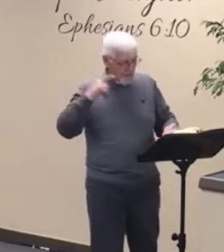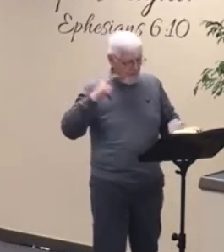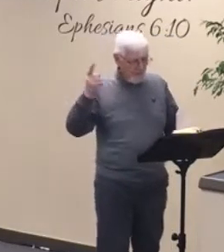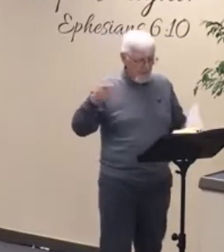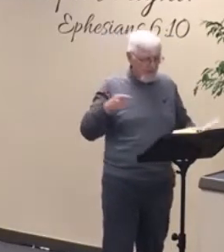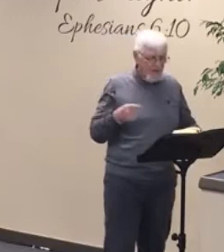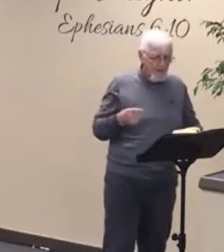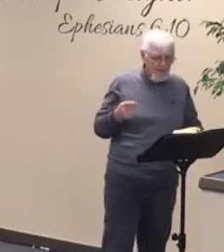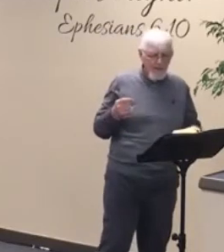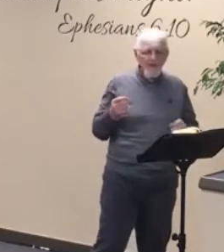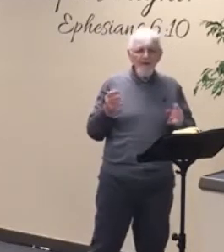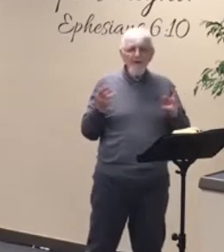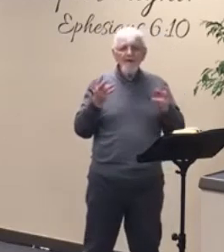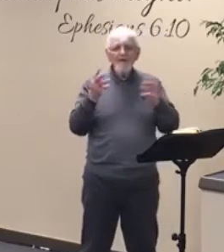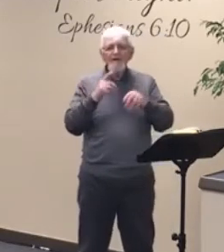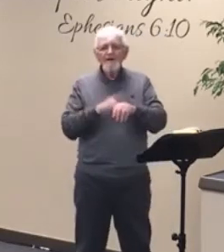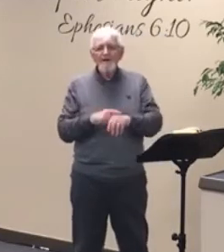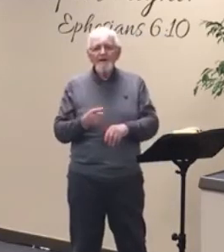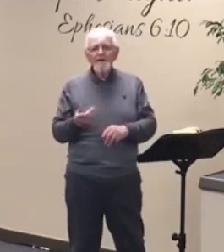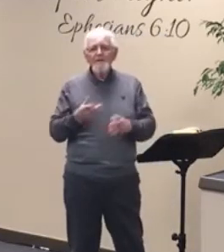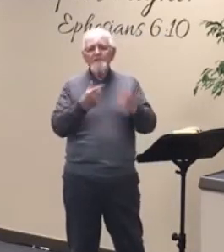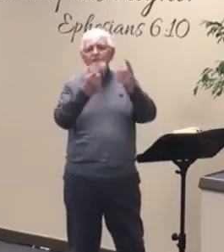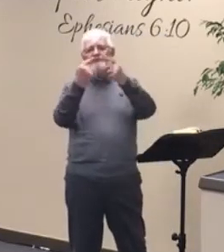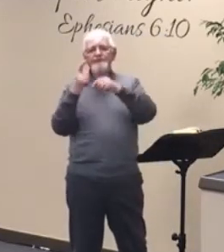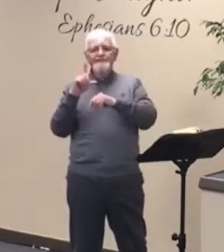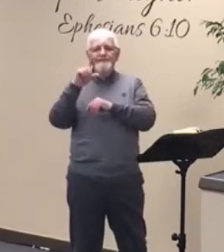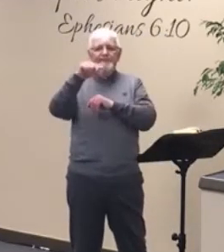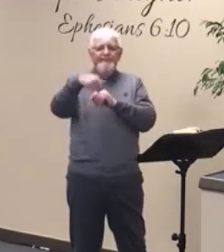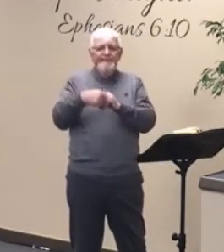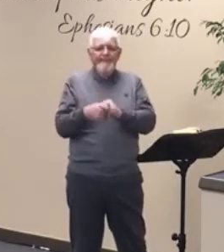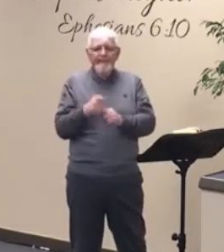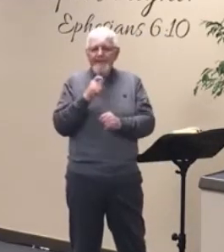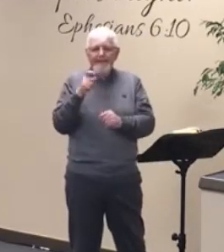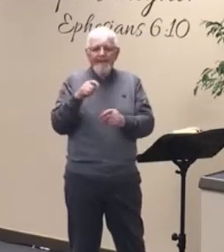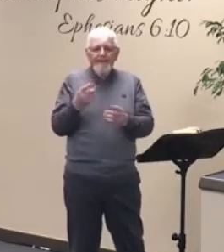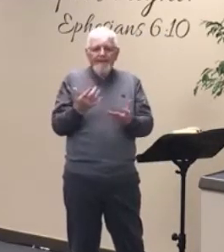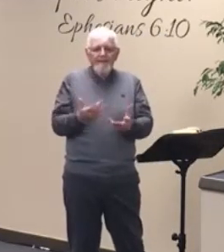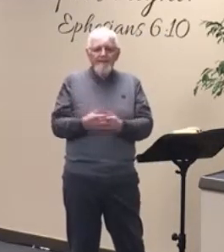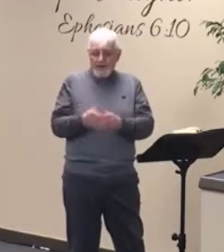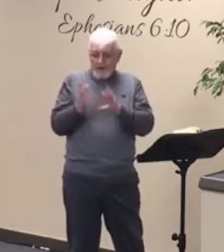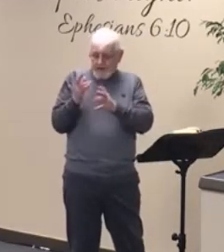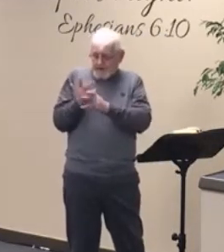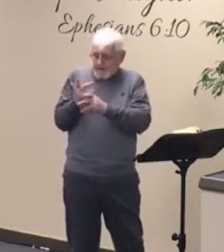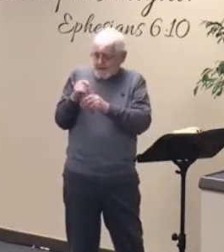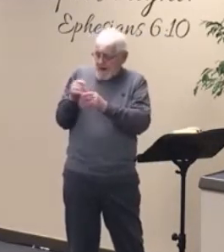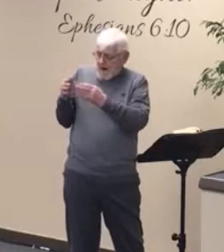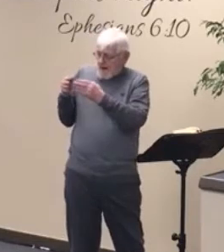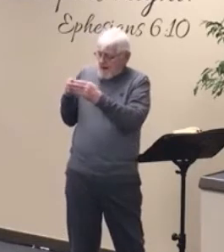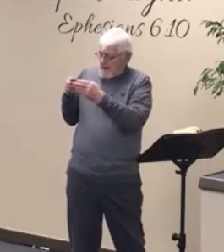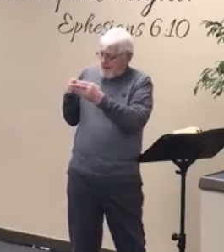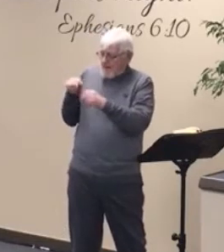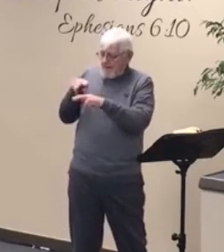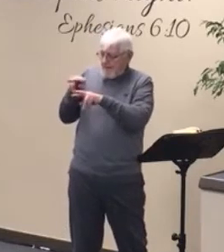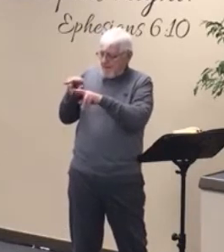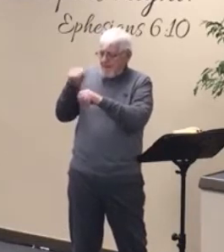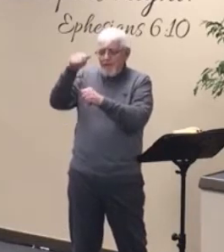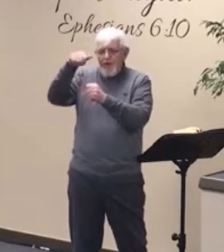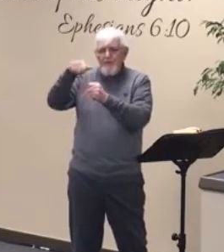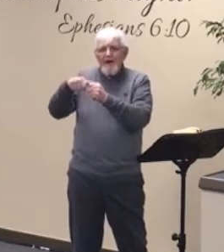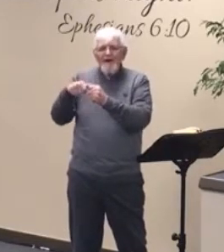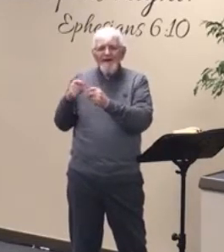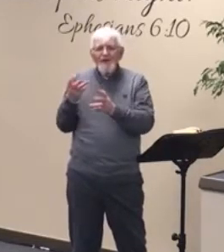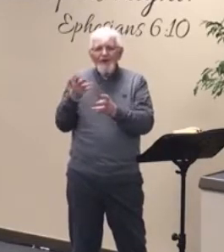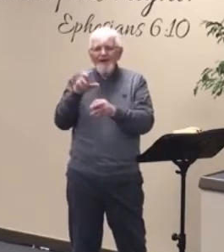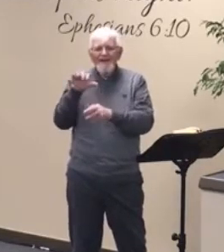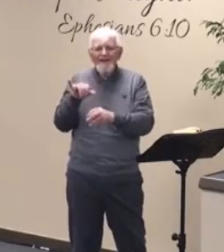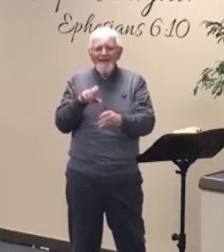just been staring at them in the corner. My wife's been telling me to get them out of the house, and I've been telling her I'm not getting them out of the house. They're staying right there in that corner because I want to look at them, and I want to be reminded of what I didn't